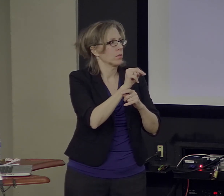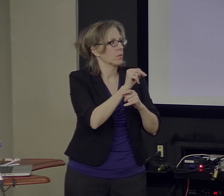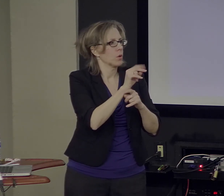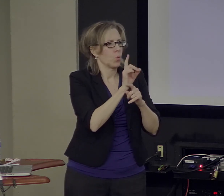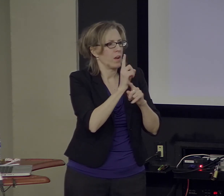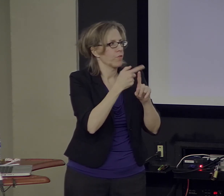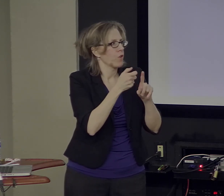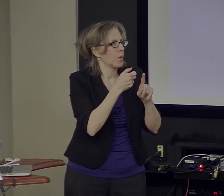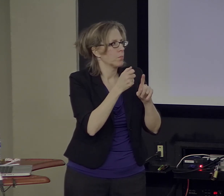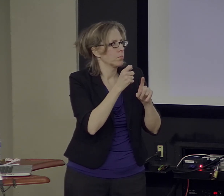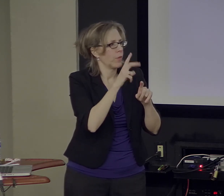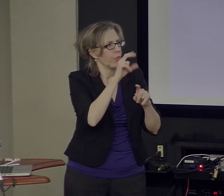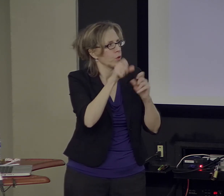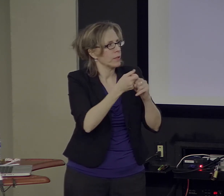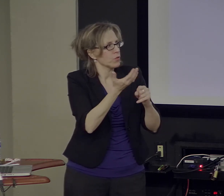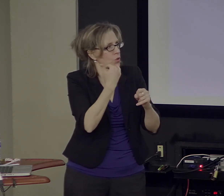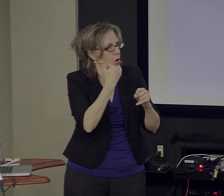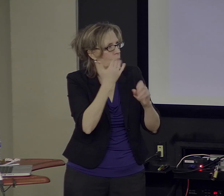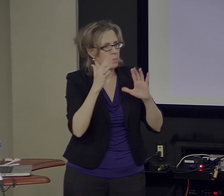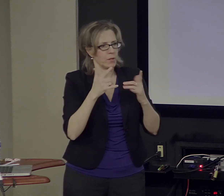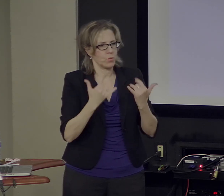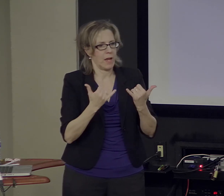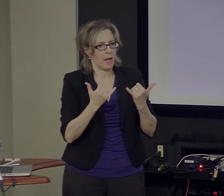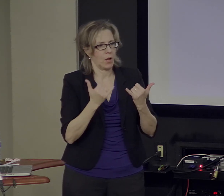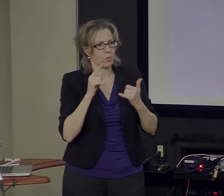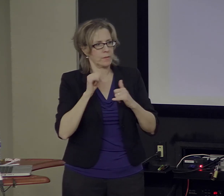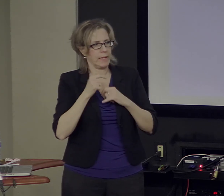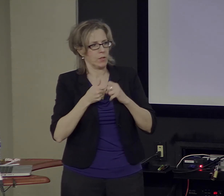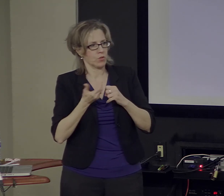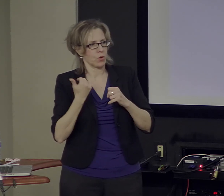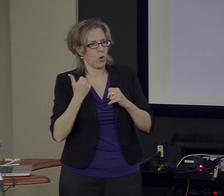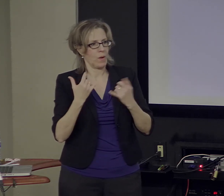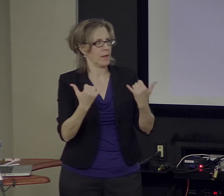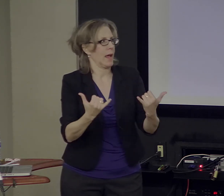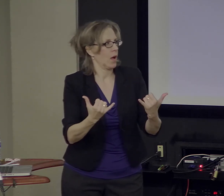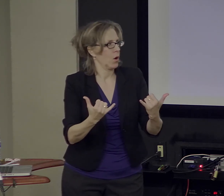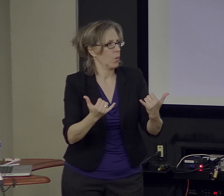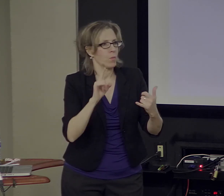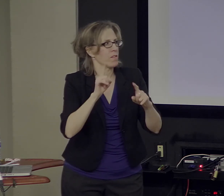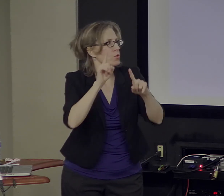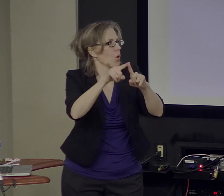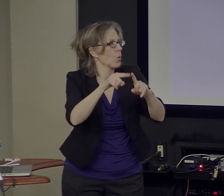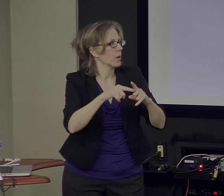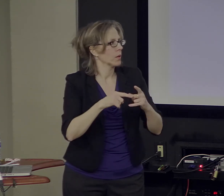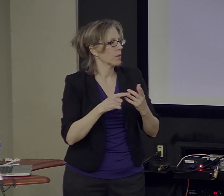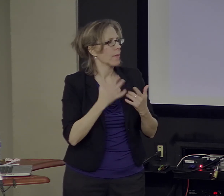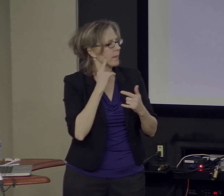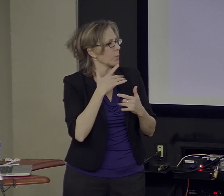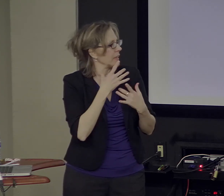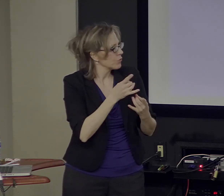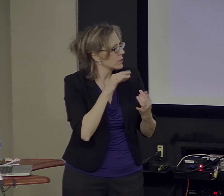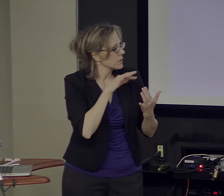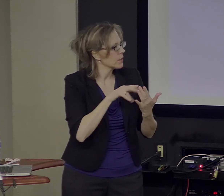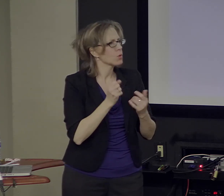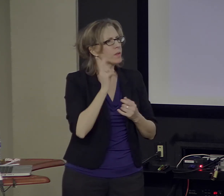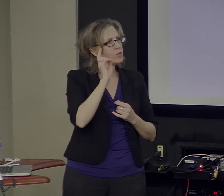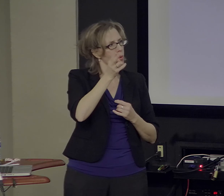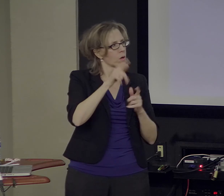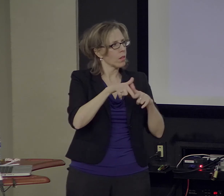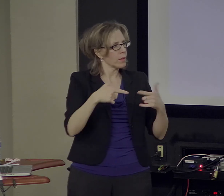Maybe it's something as simple as the lexicon, where it's coming from 30 years ago, as opposed to 20 years ago, as opposed to today and